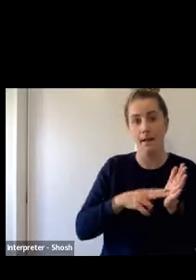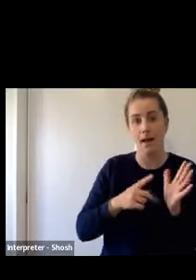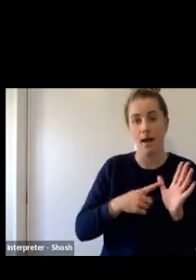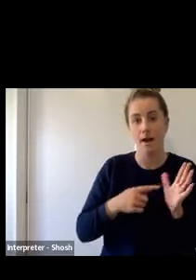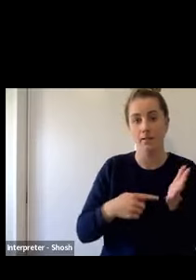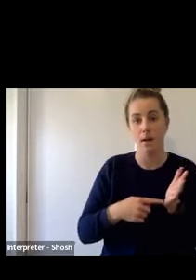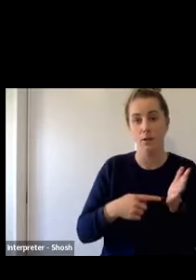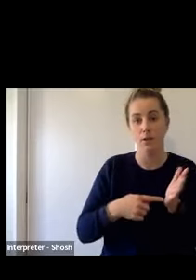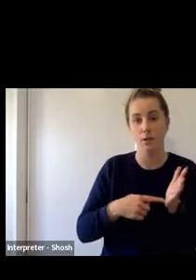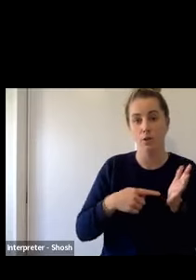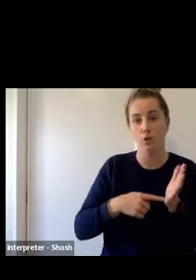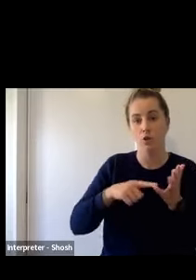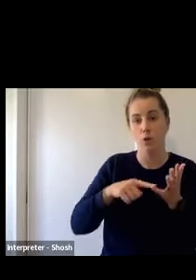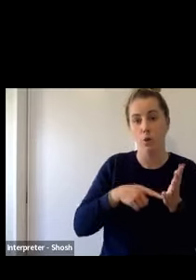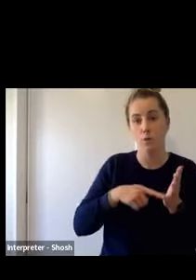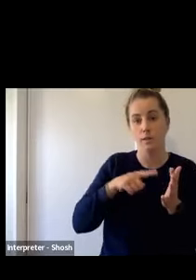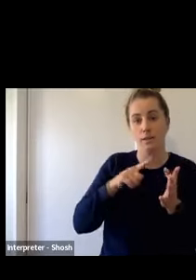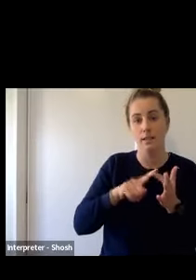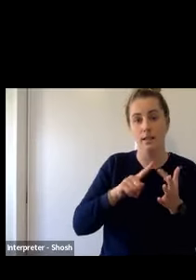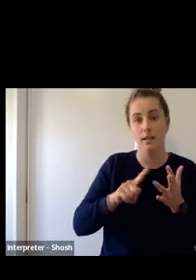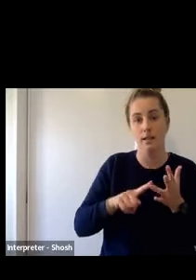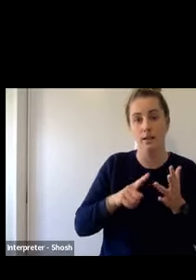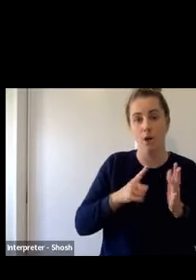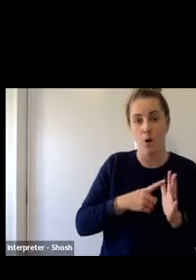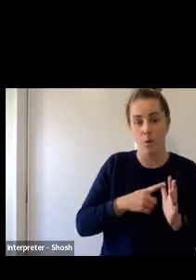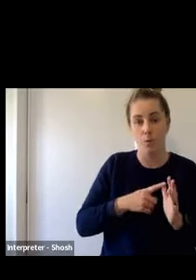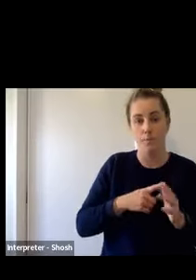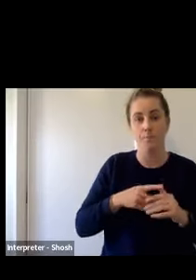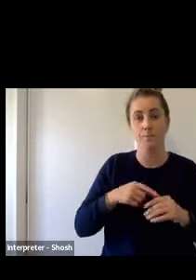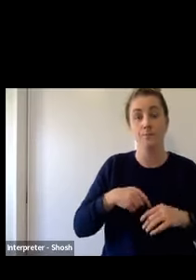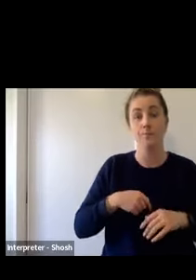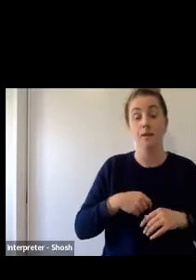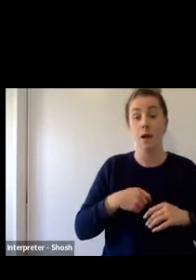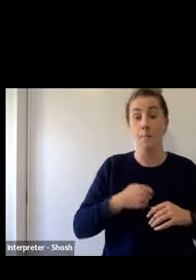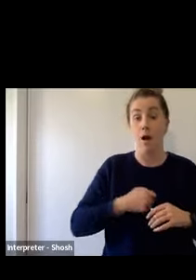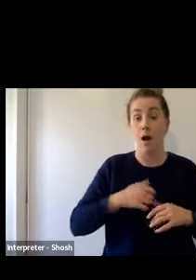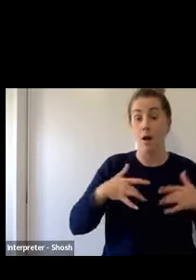And so My Life, My Voice is a disabled person's